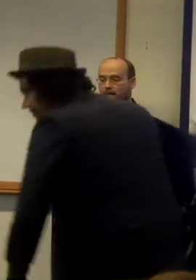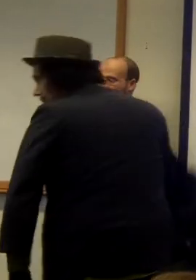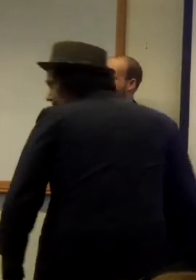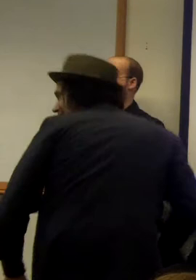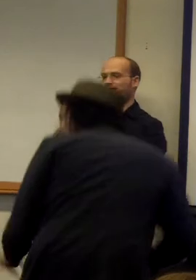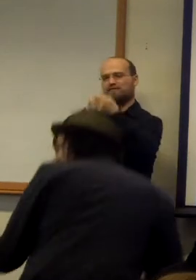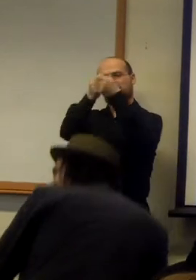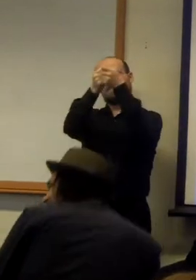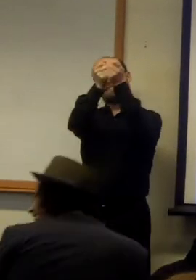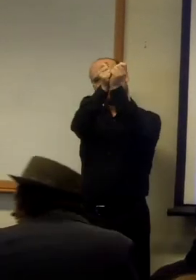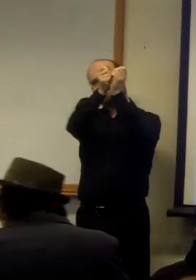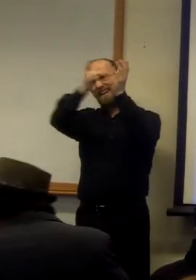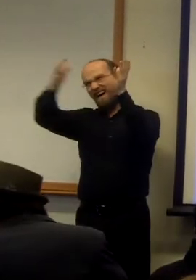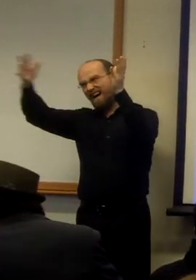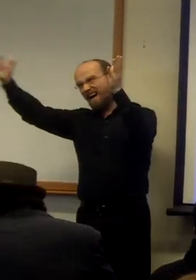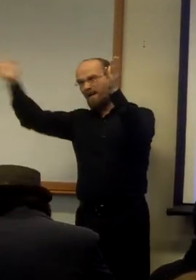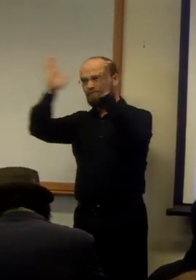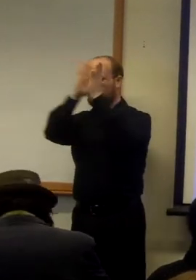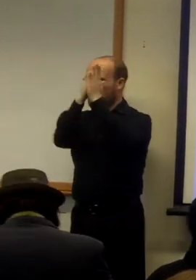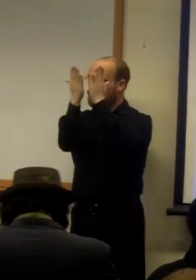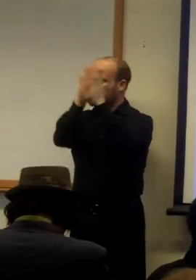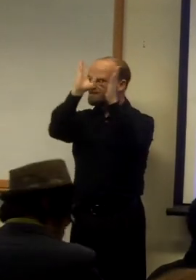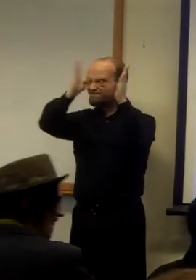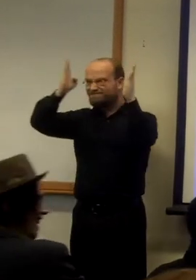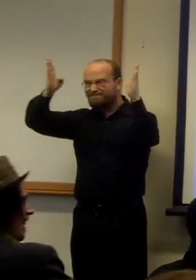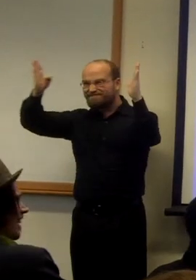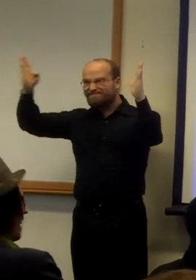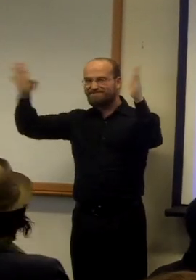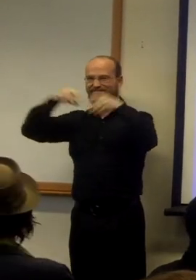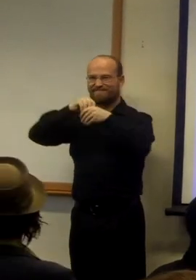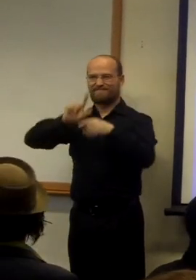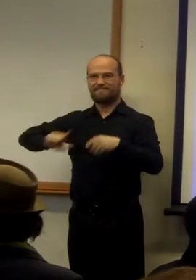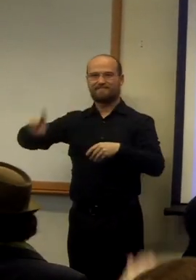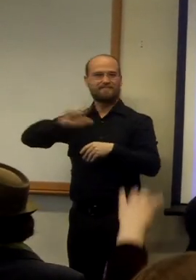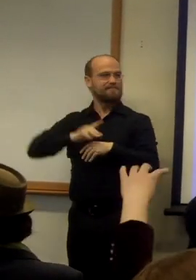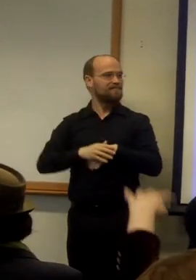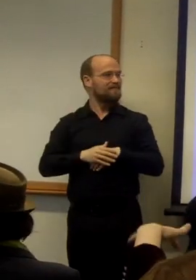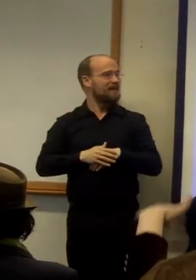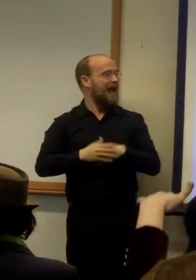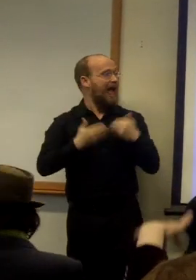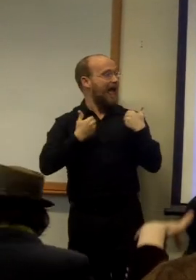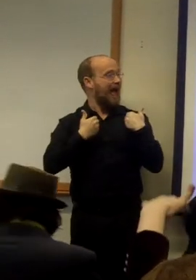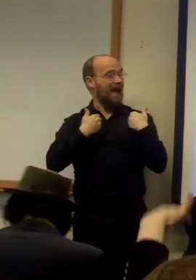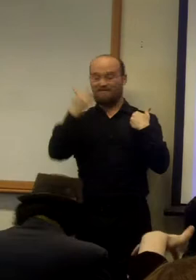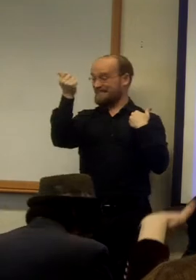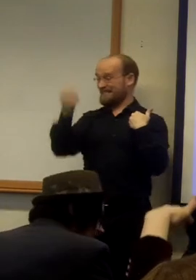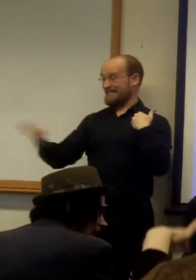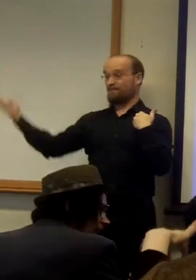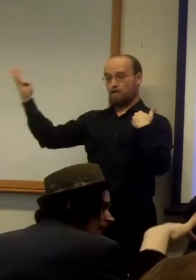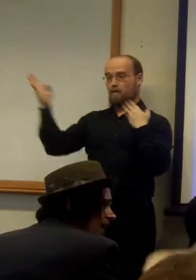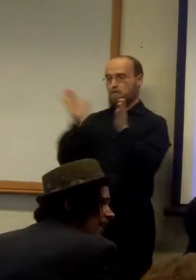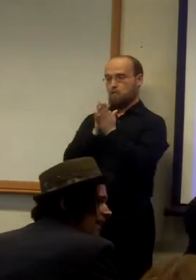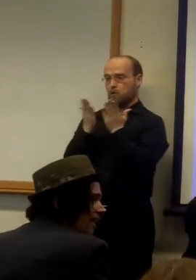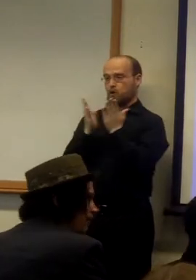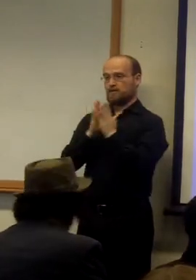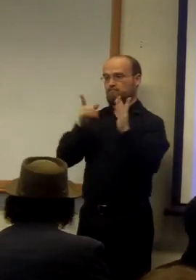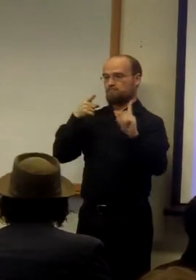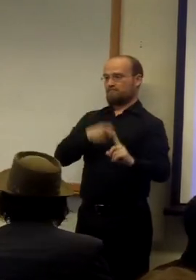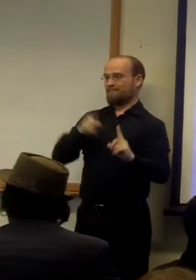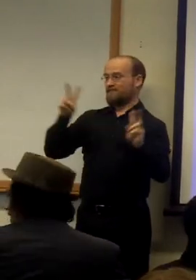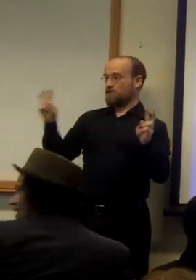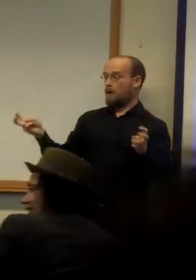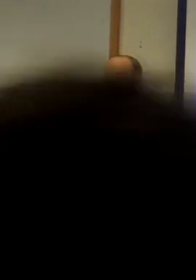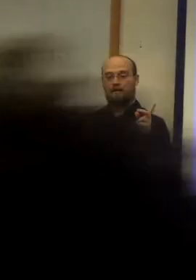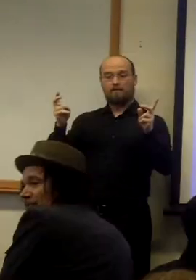it. There's just a collection right over here at the front of the classroom that you can look at later. Next